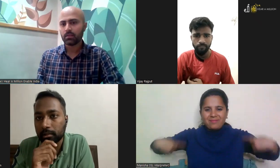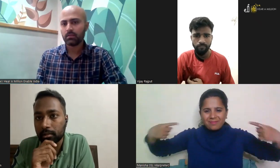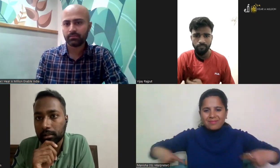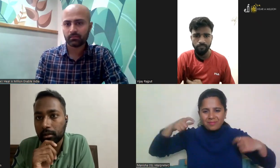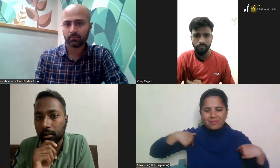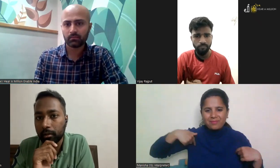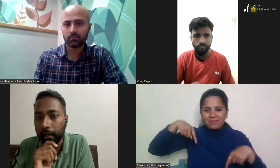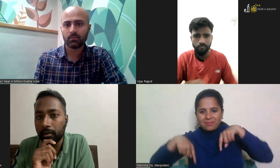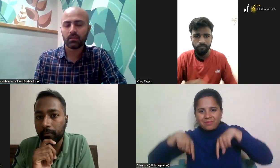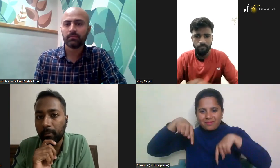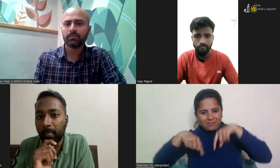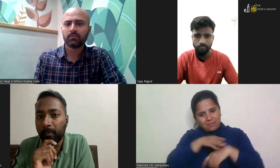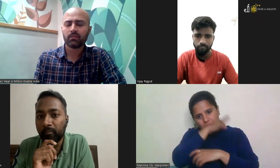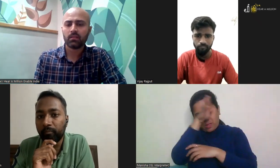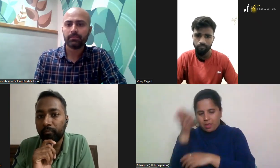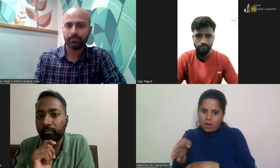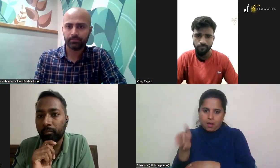the license, right?